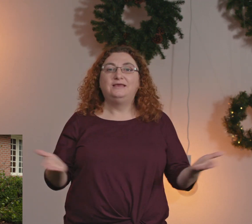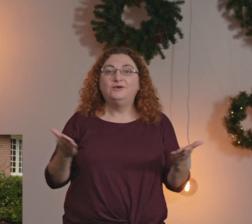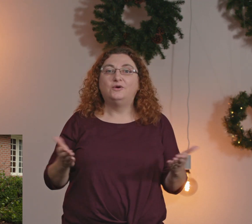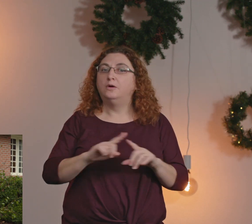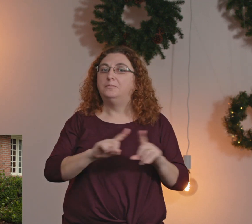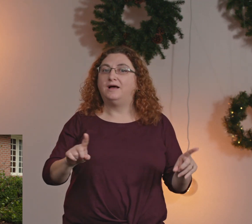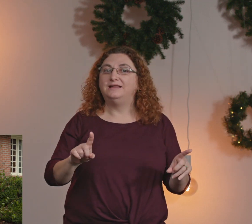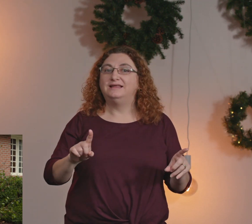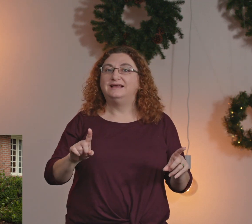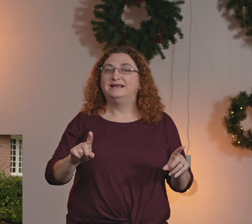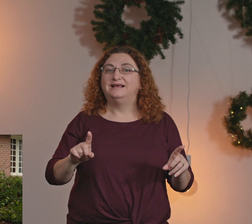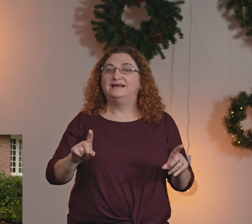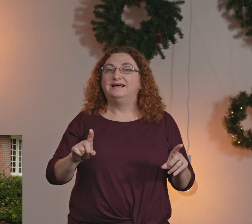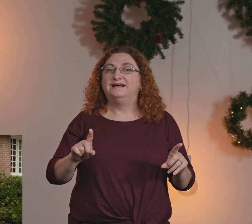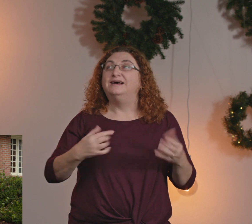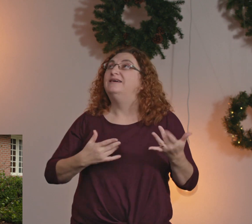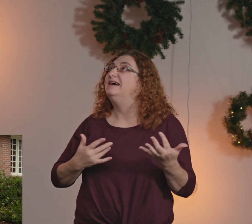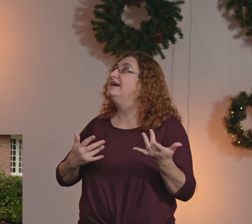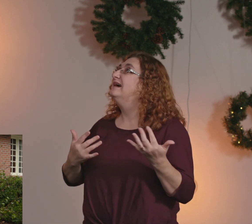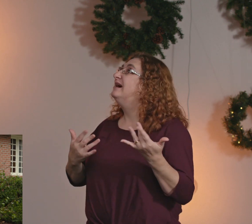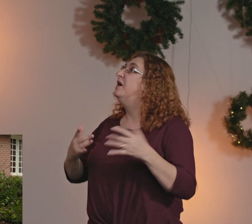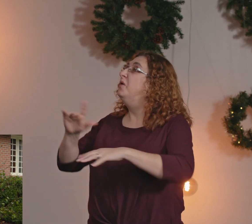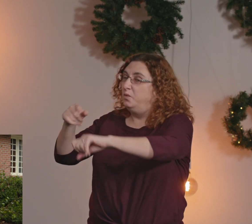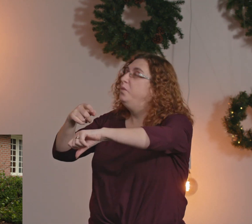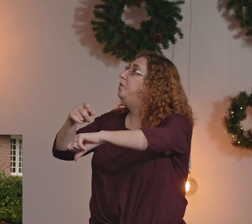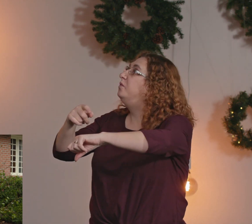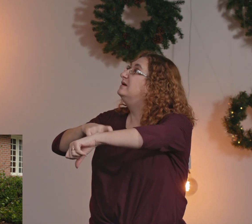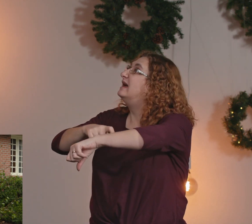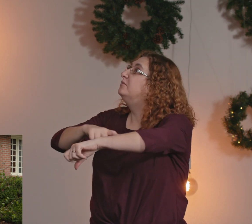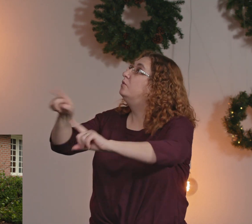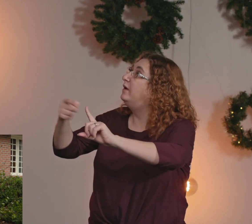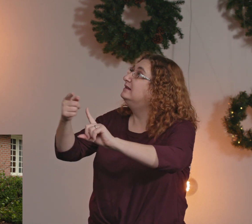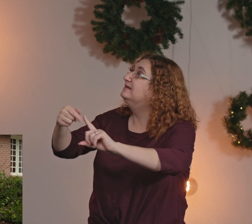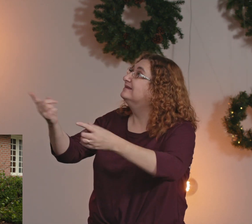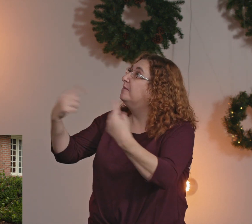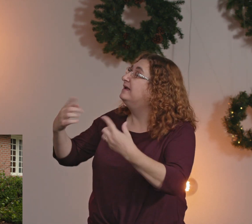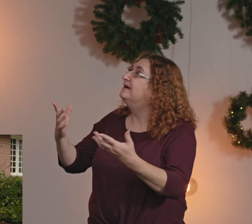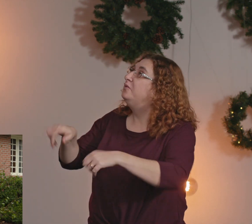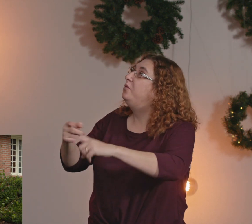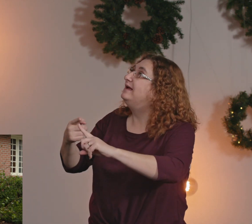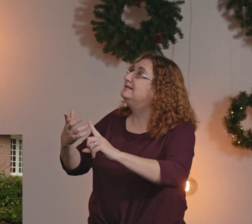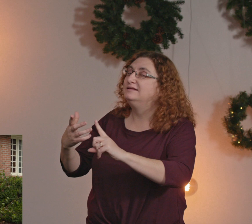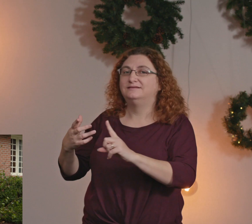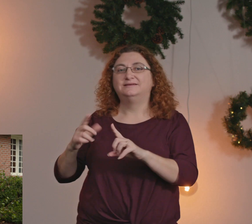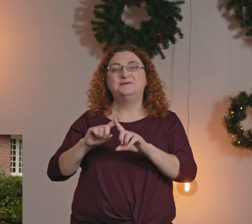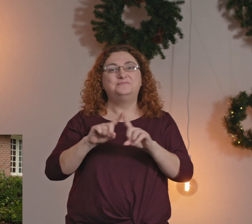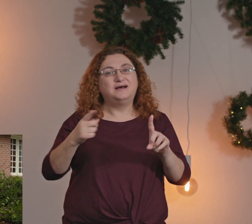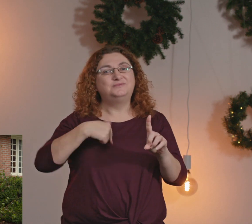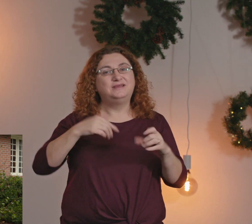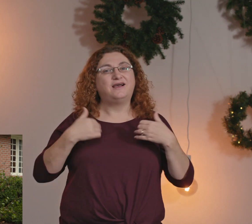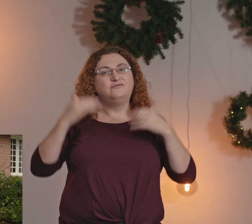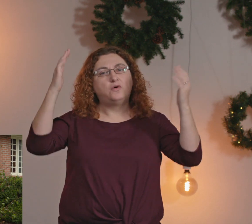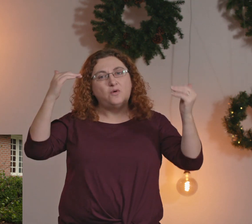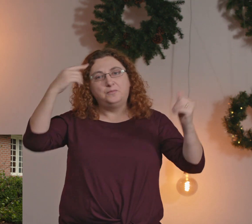always coming to fruition. The season of Advent is the season of hope, because we know that Jesus will